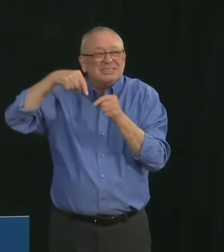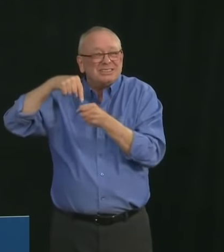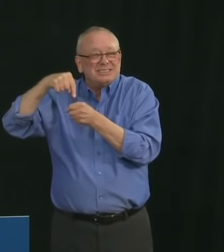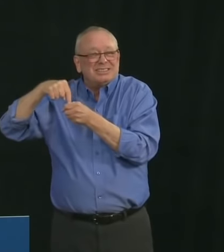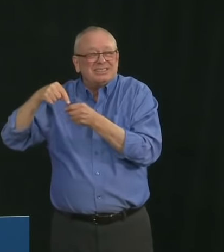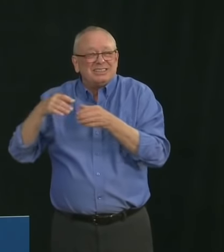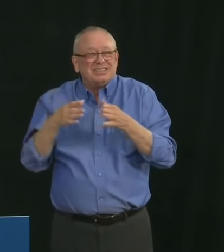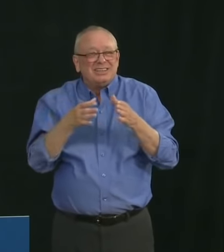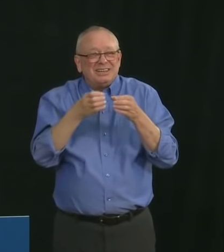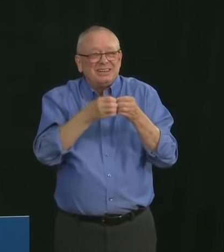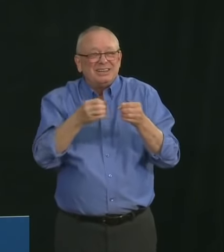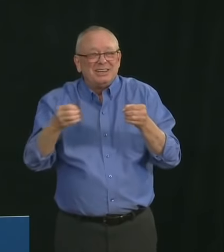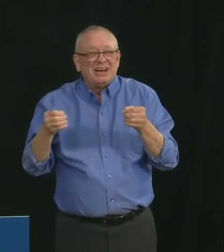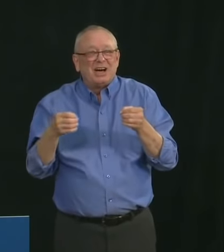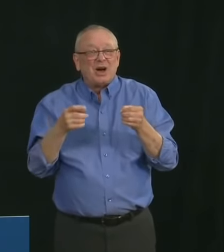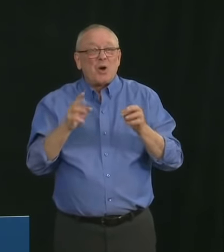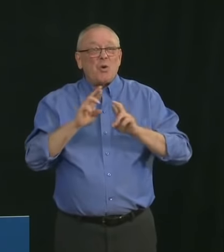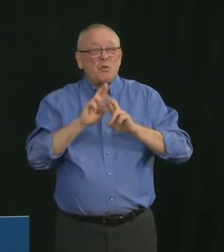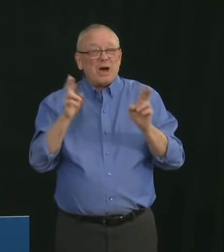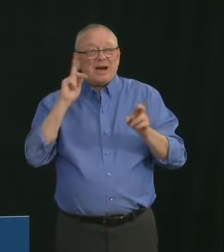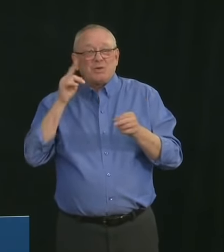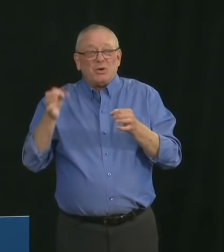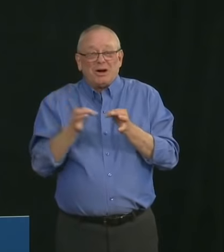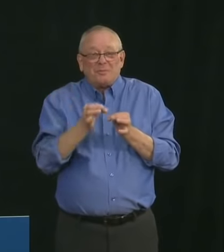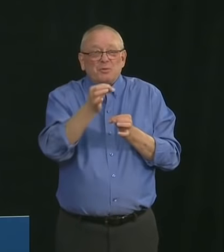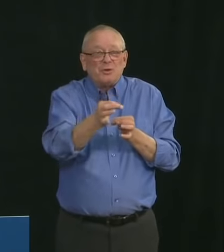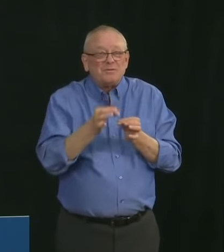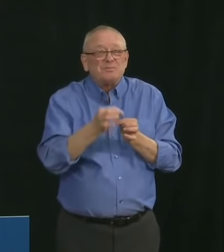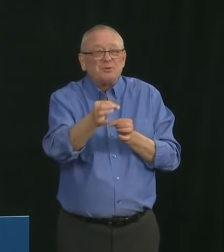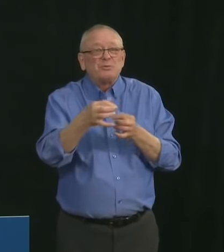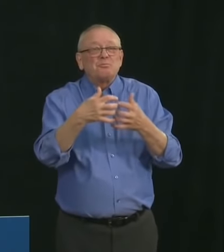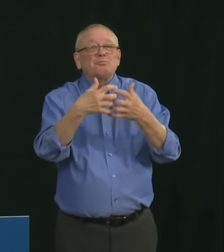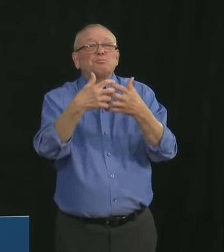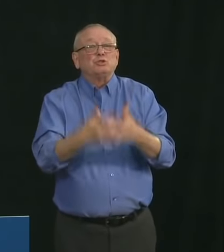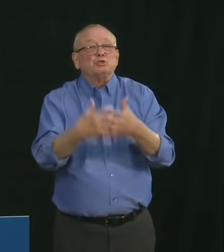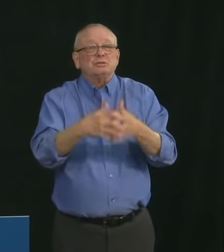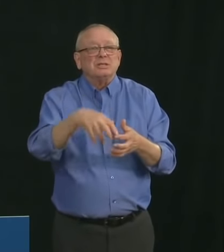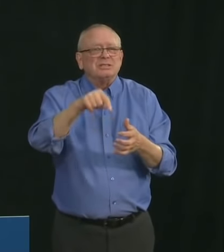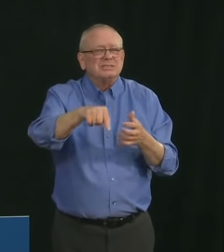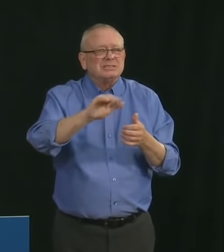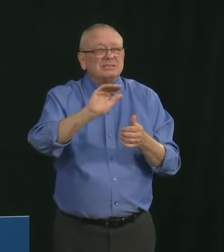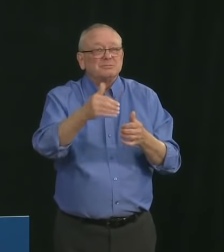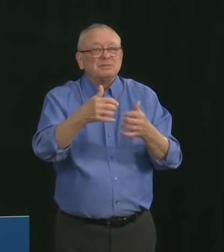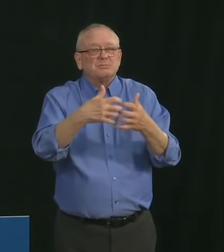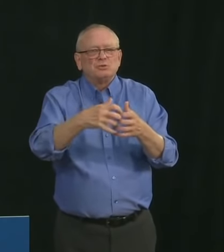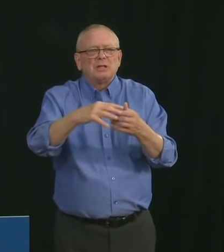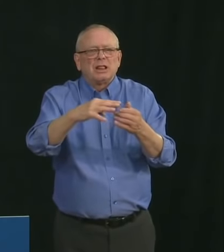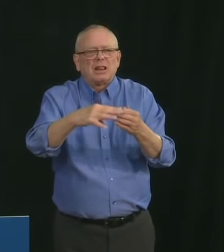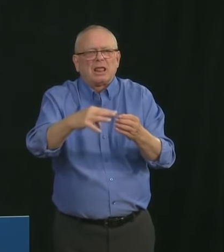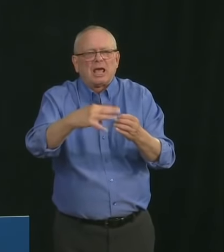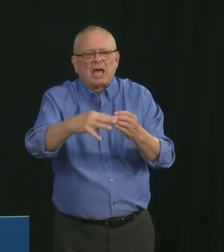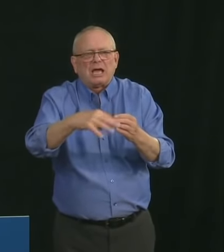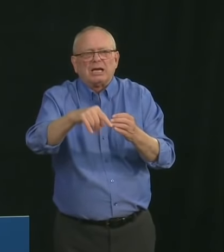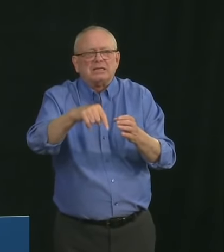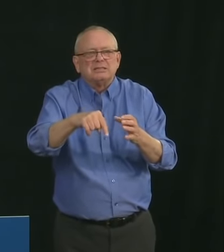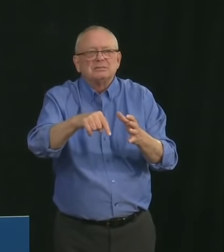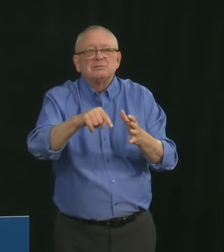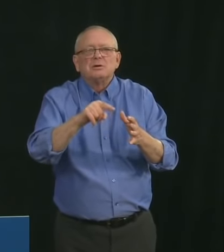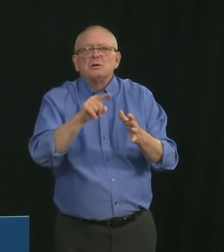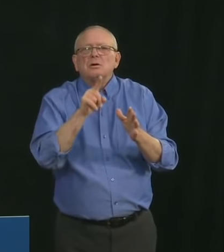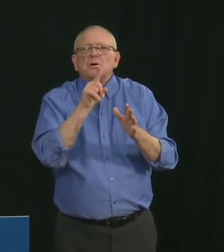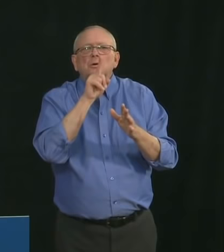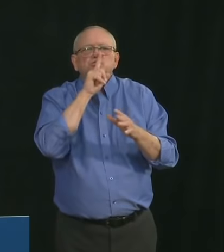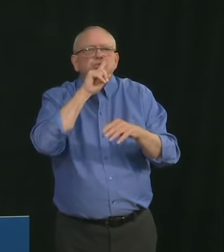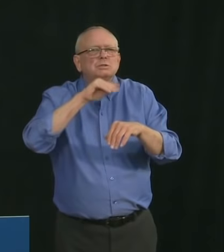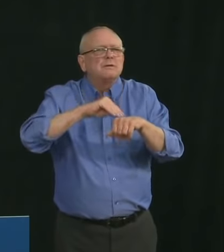their testing process, and there'd been a bit of leakage. There was no risk to anyone, so the samples were packaged appropriately, so